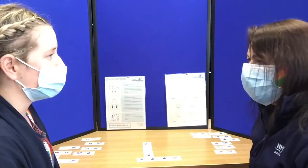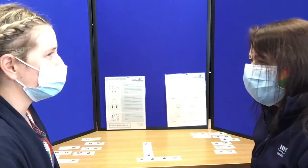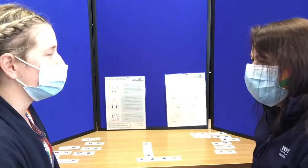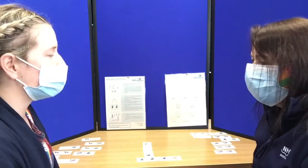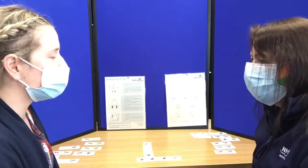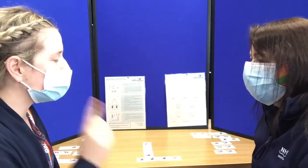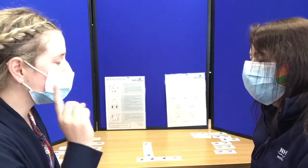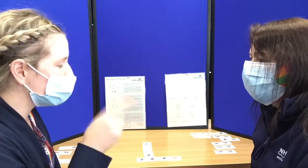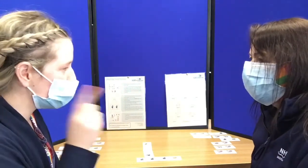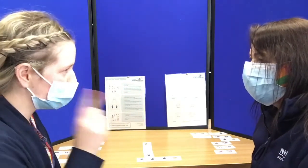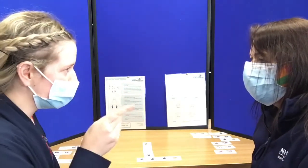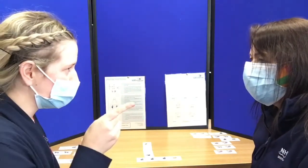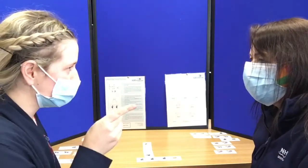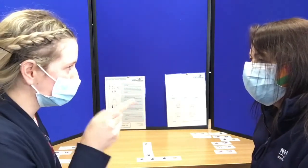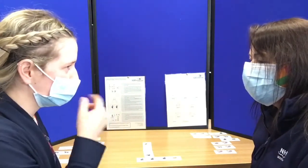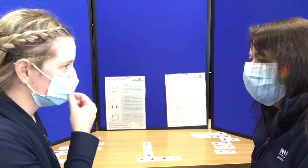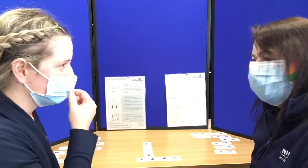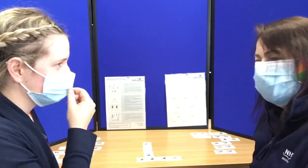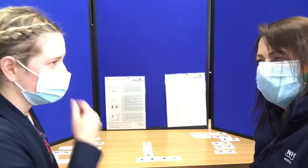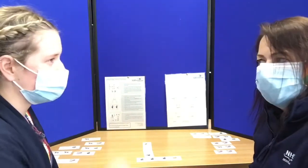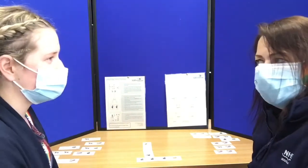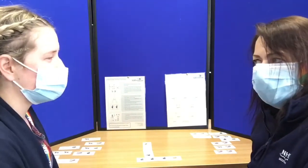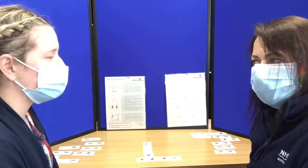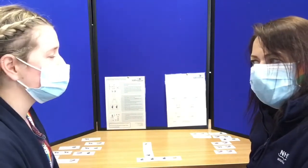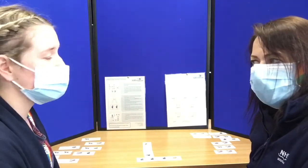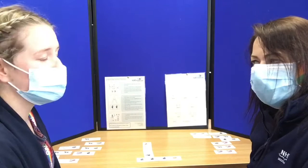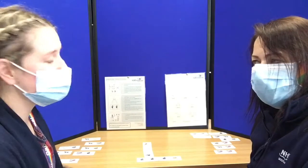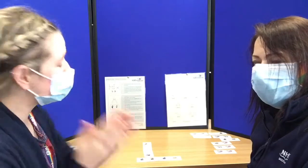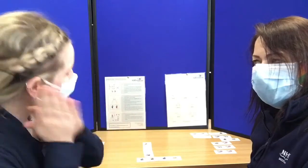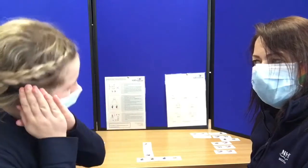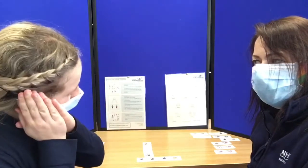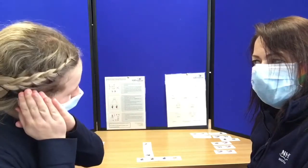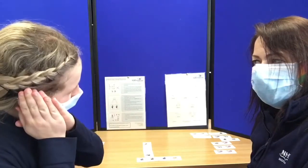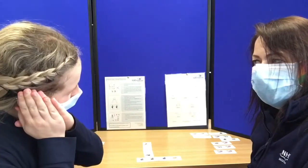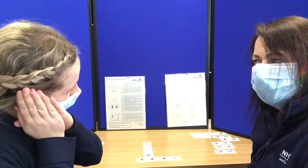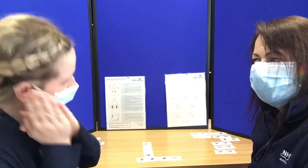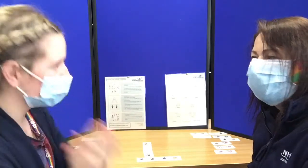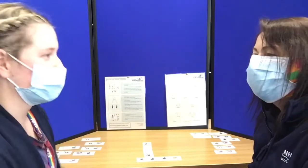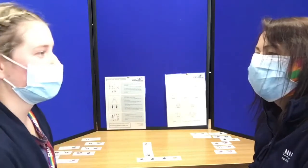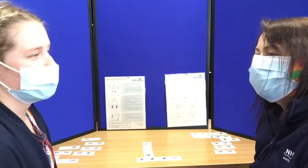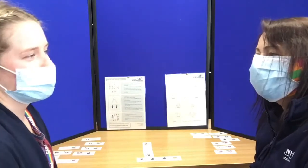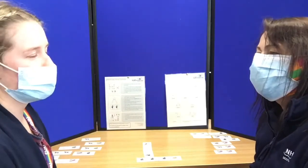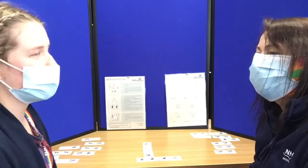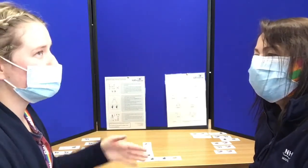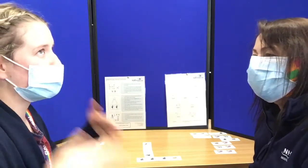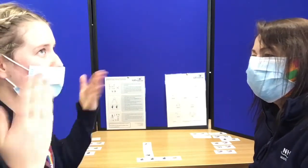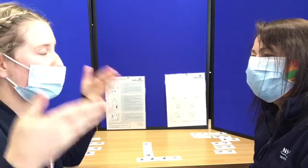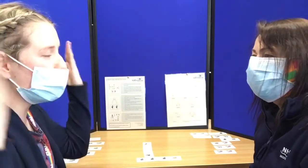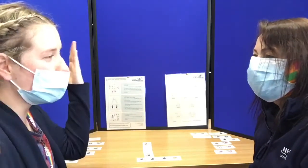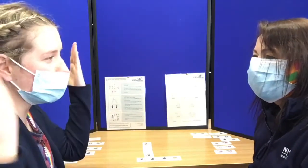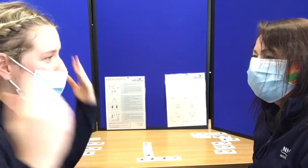you? very naughty. They don't let me sleep. Oh, they play all night